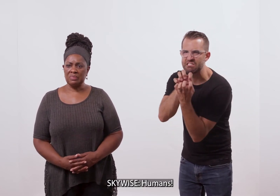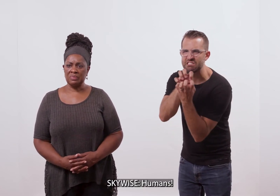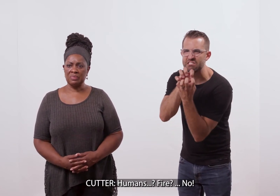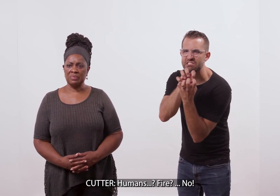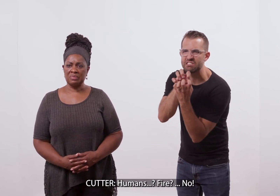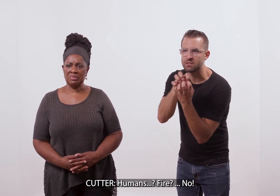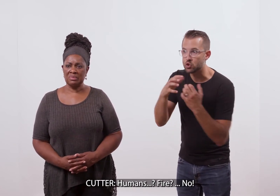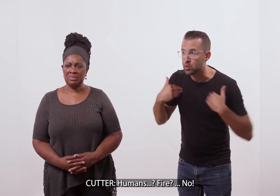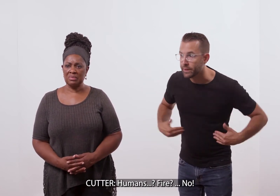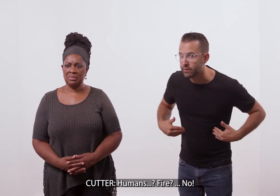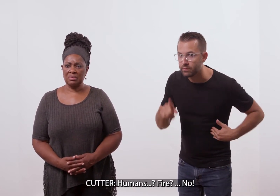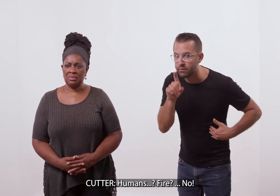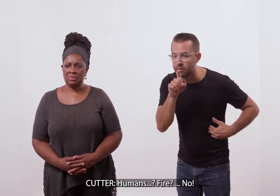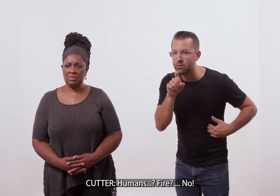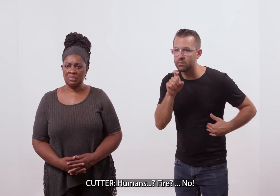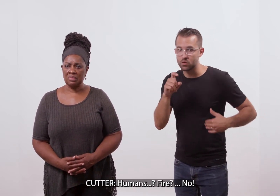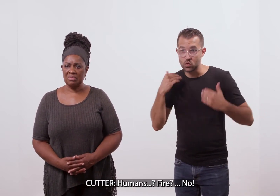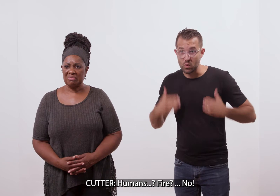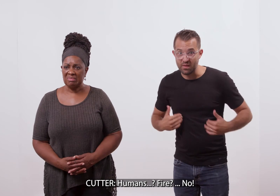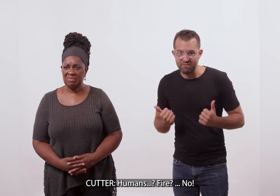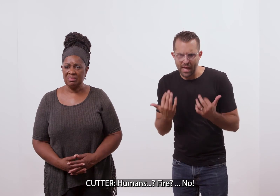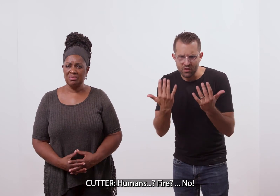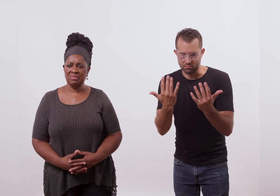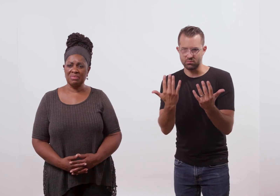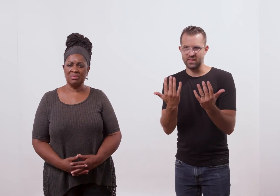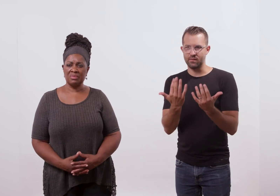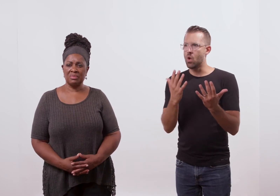Humans. Humans? Fire? No.